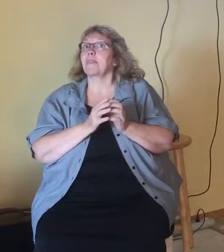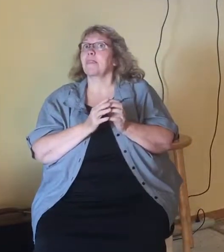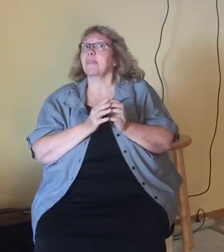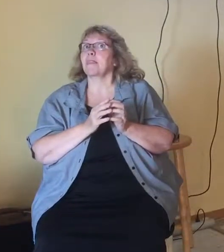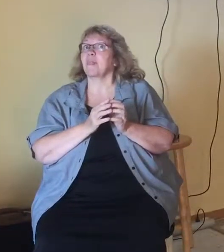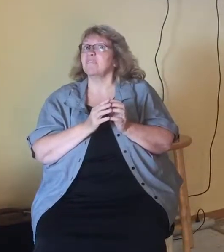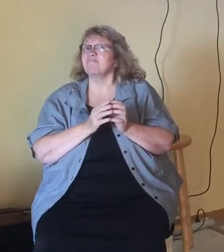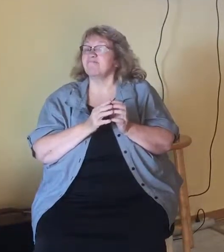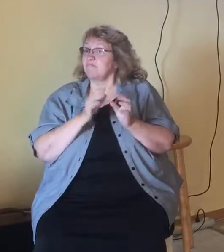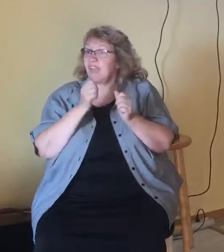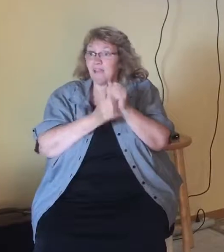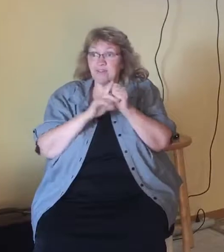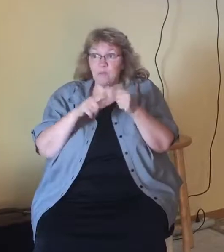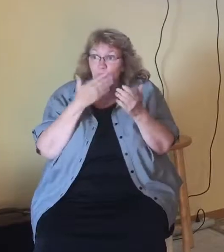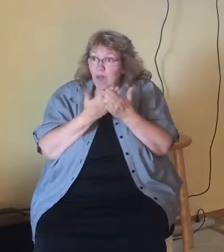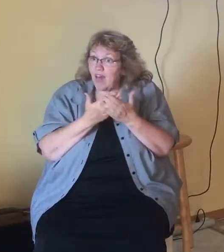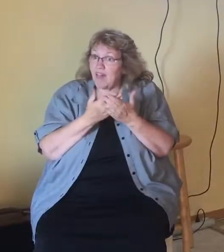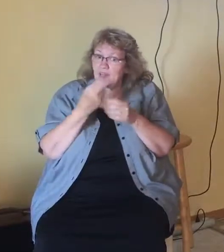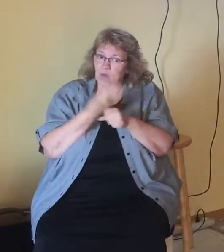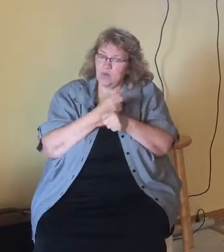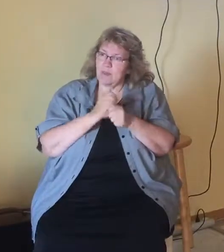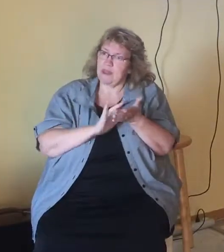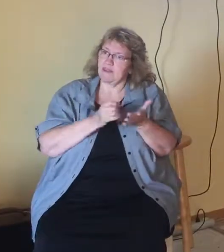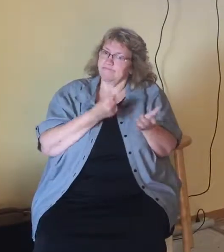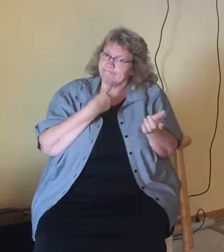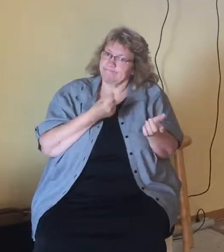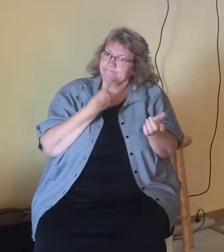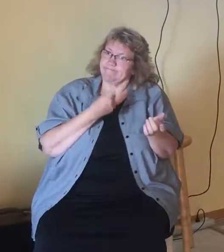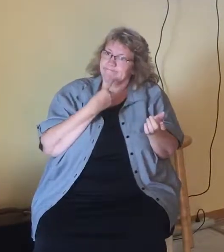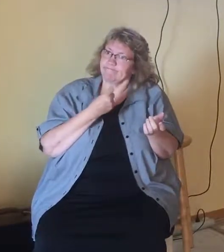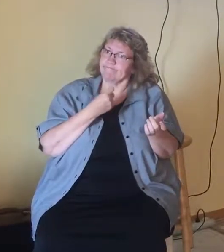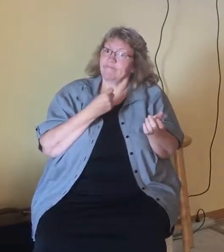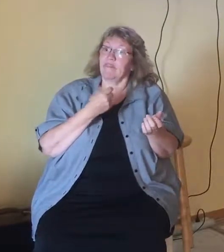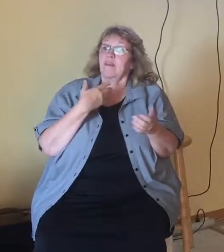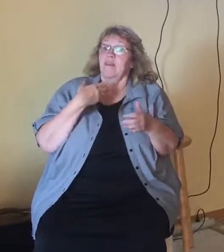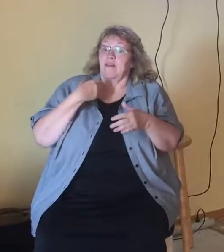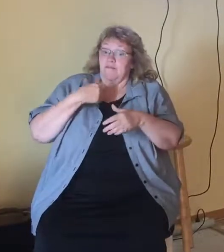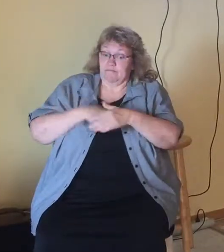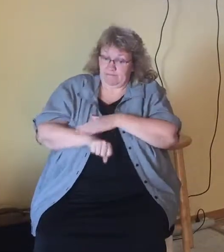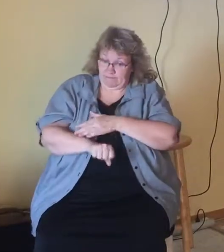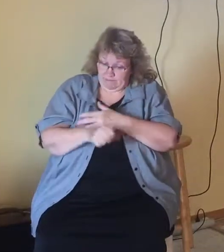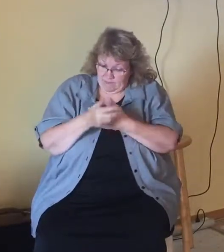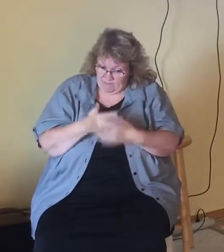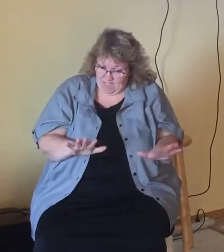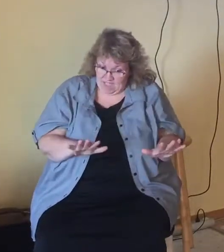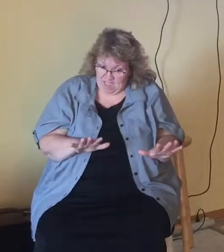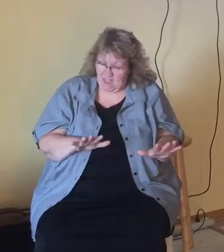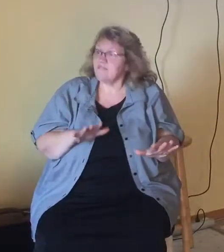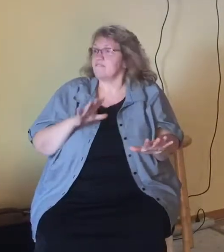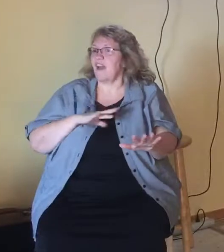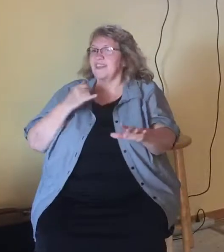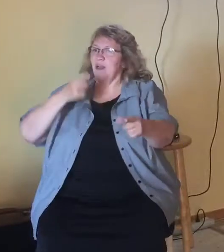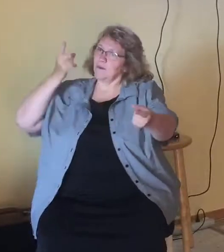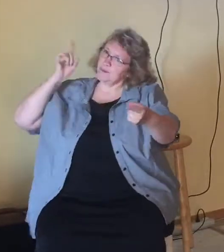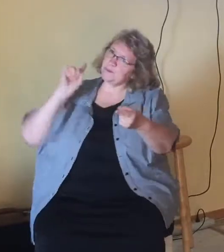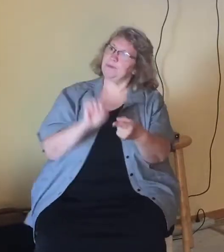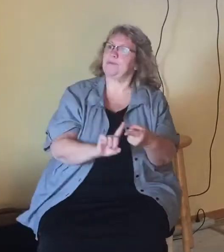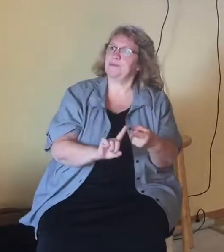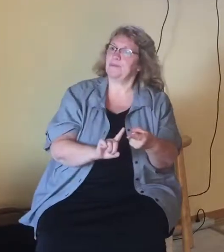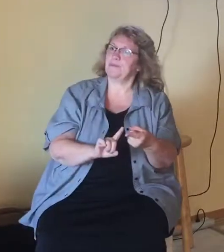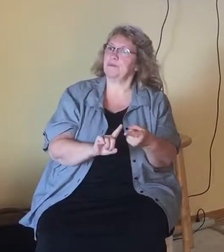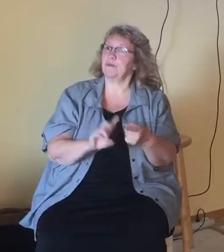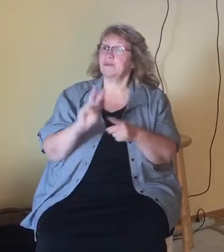And so, yeah, everything went well, and I stayed on that medication. And so after giving birth, I decided, okay, now I'm going to start the weaning off process.